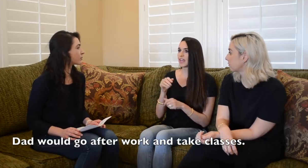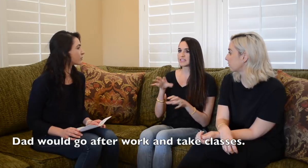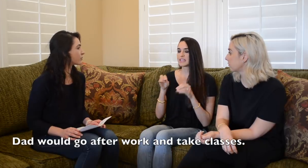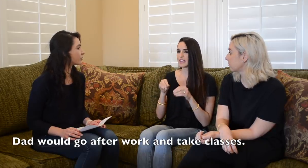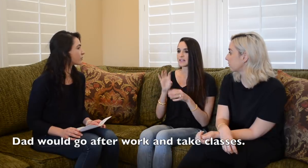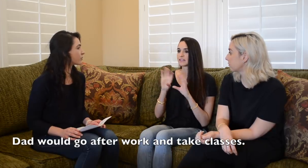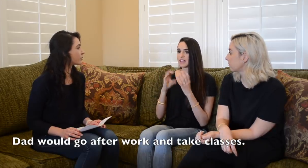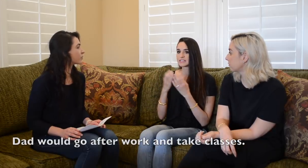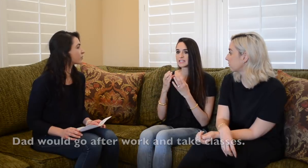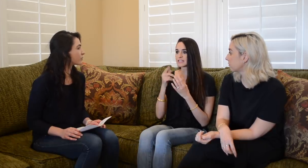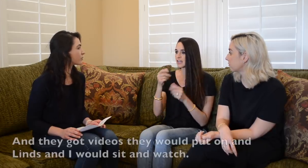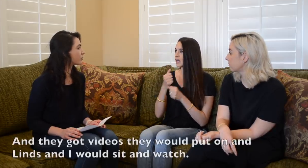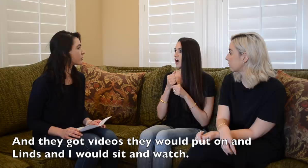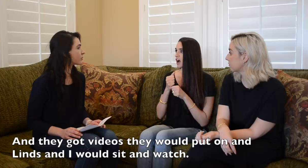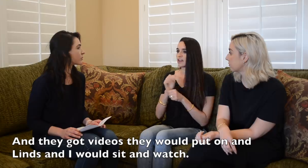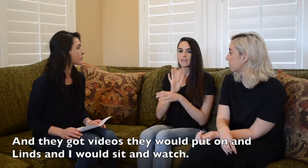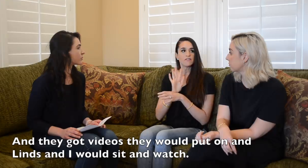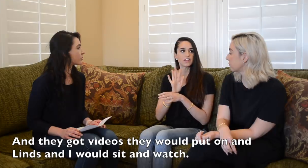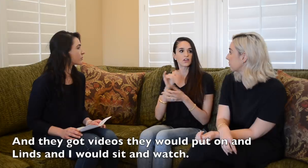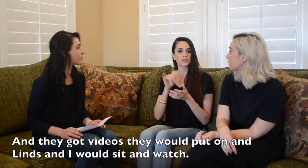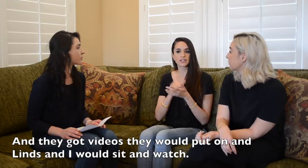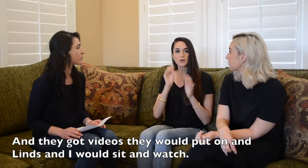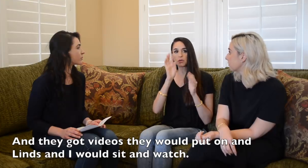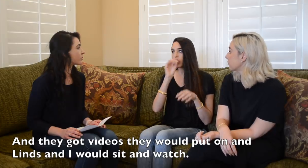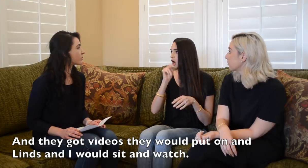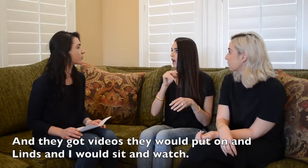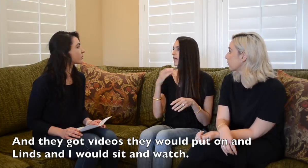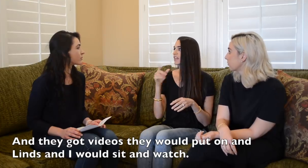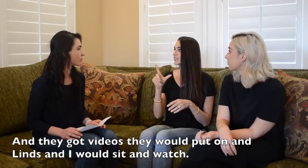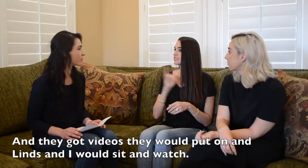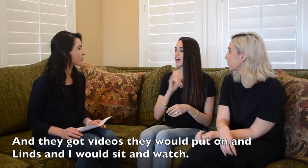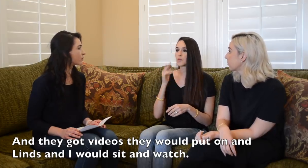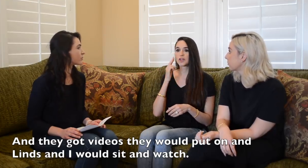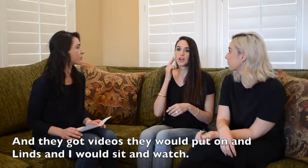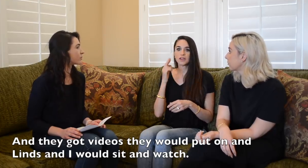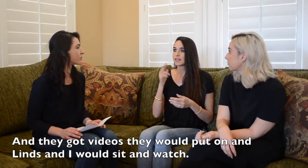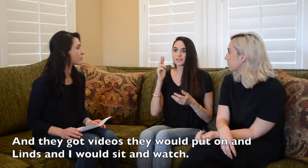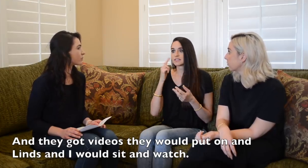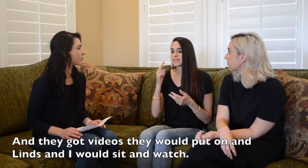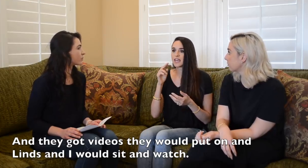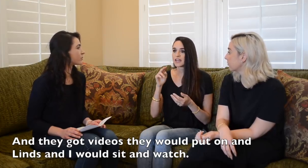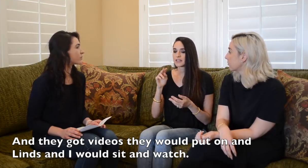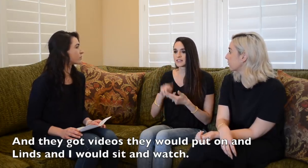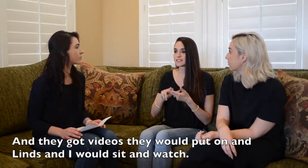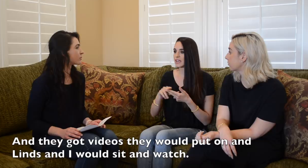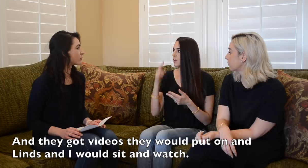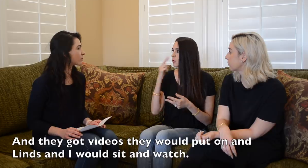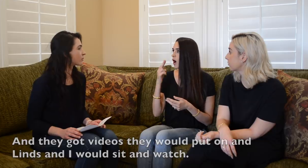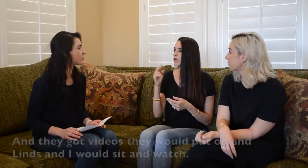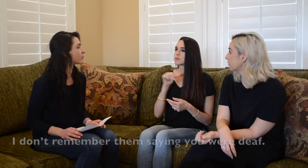and take classes, and they got videos that they would put on, and Lindsay and I would like sit and watch, but I